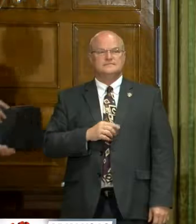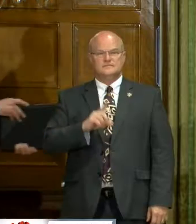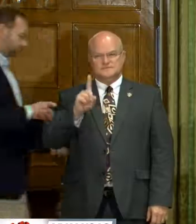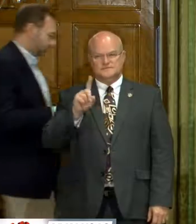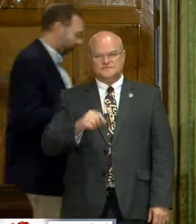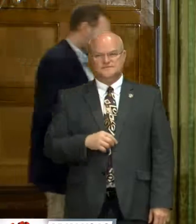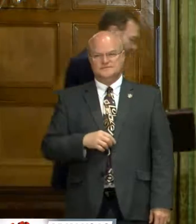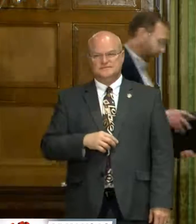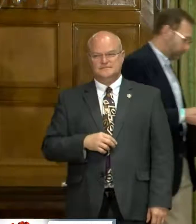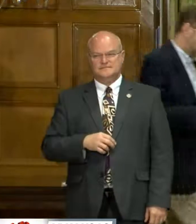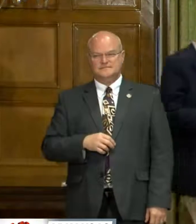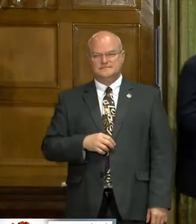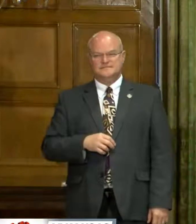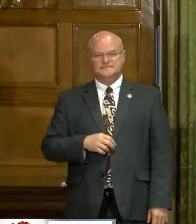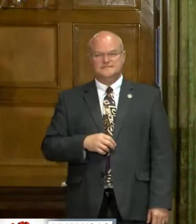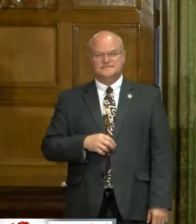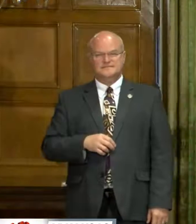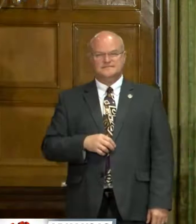Just 1 second.